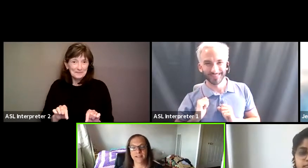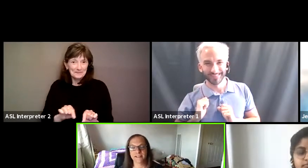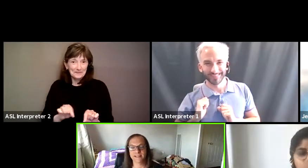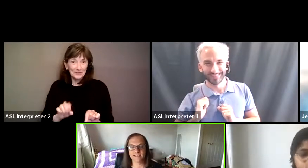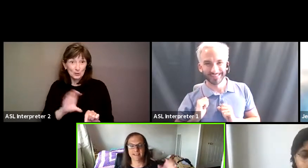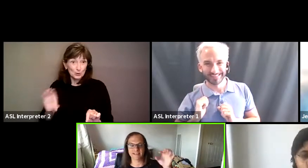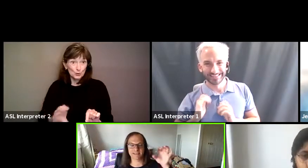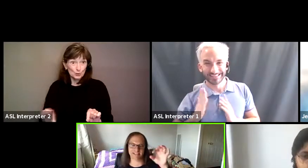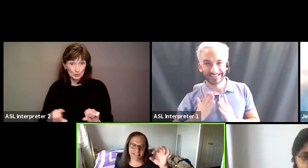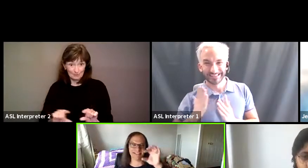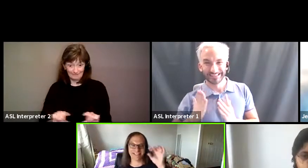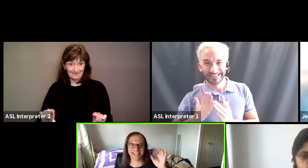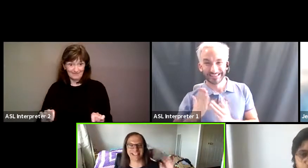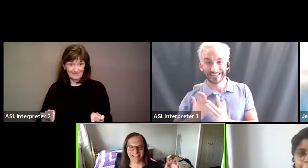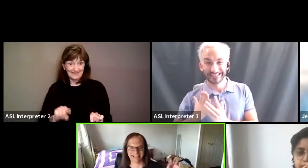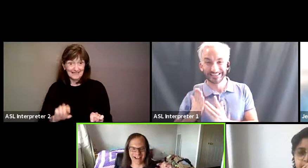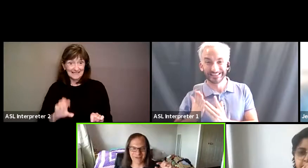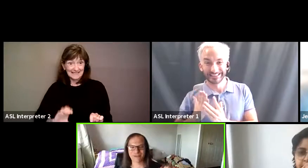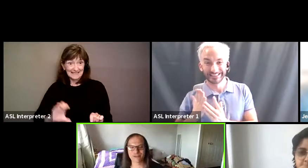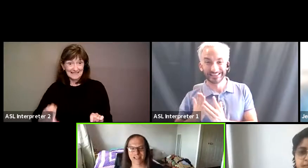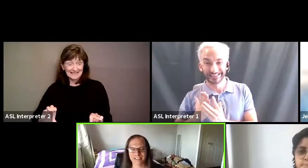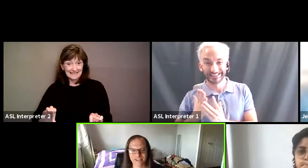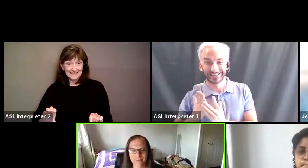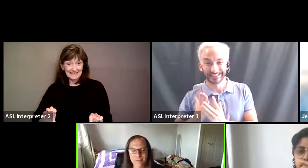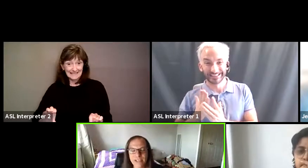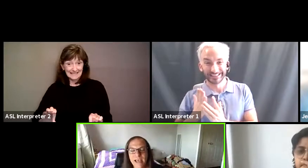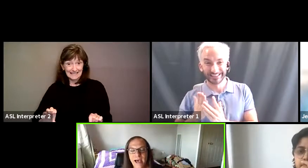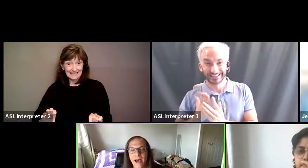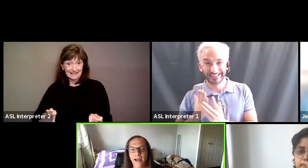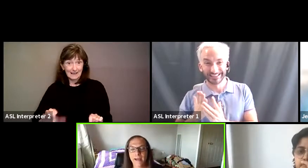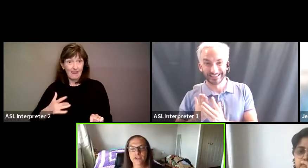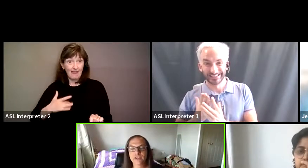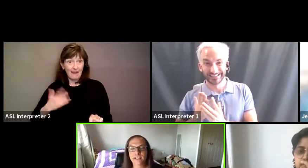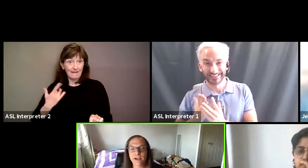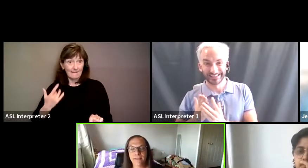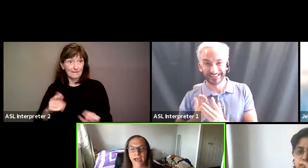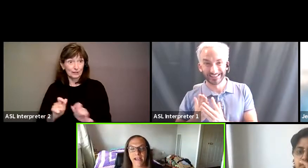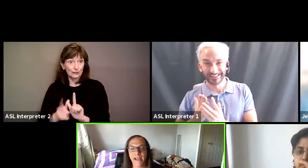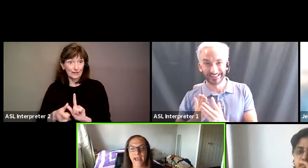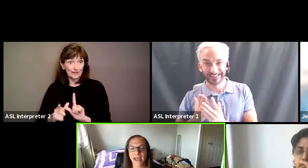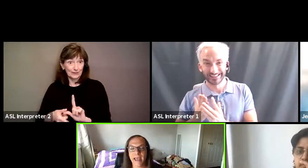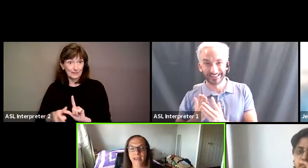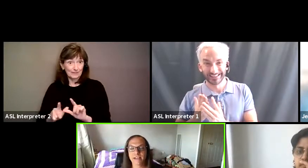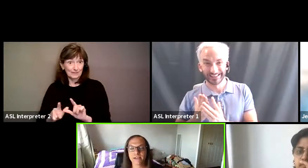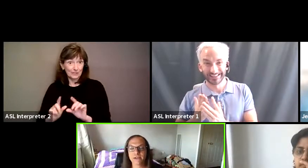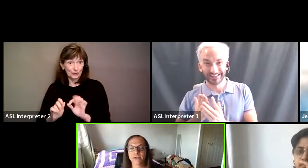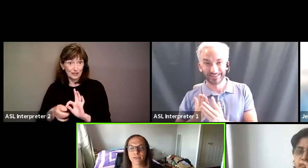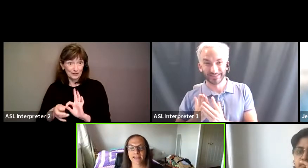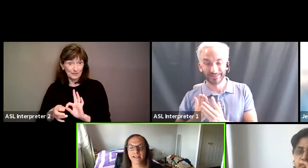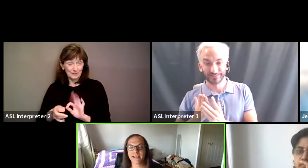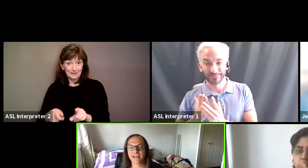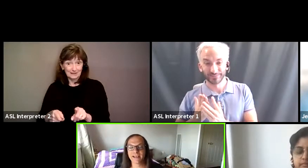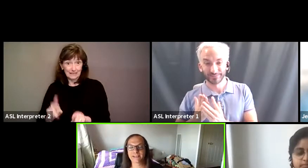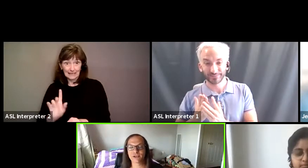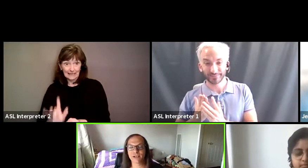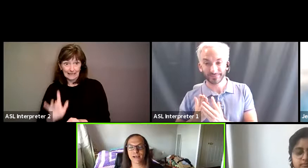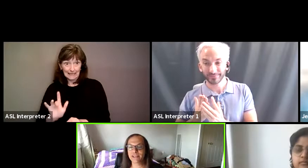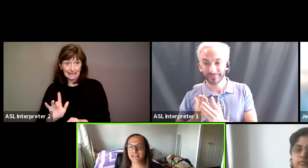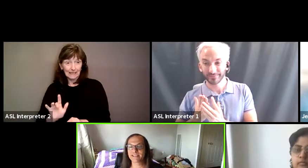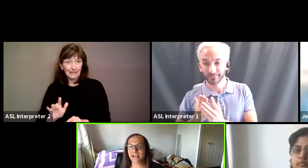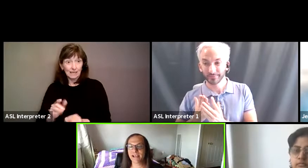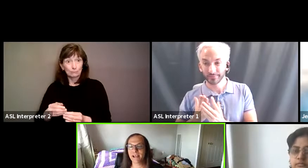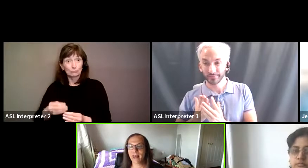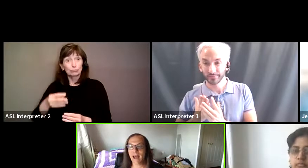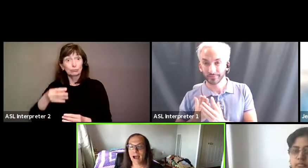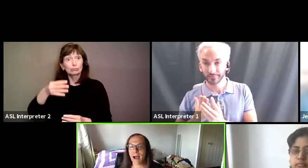be a thing that says CC and live transcript. If you click on that and you then scroll up